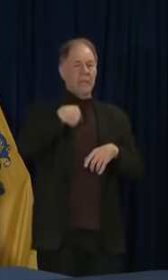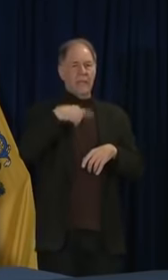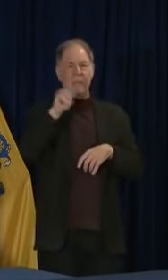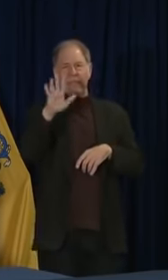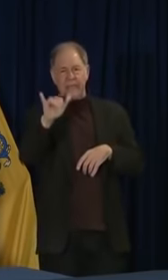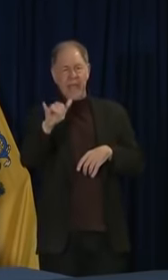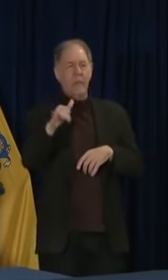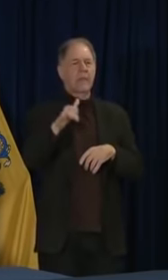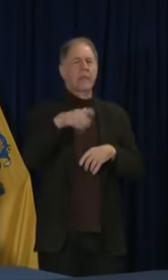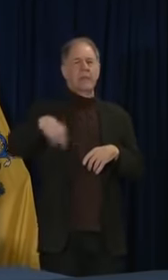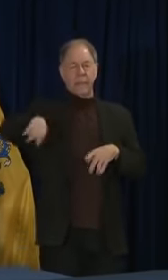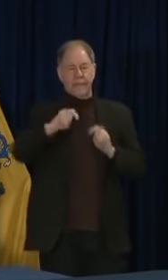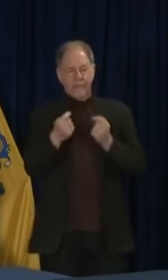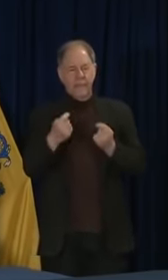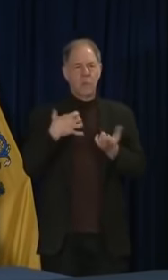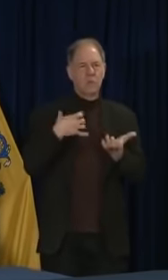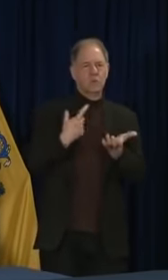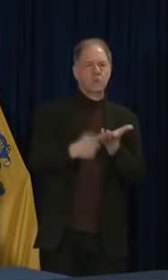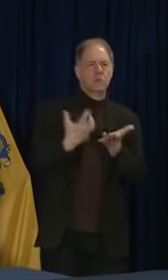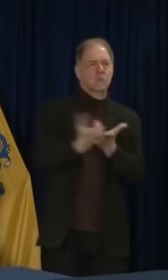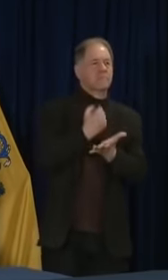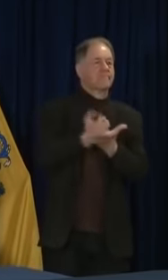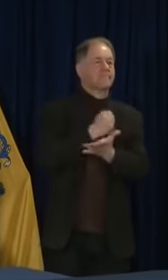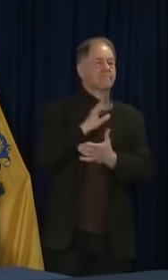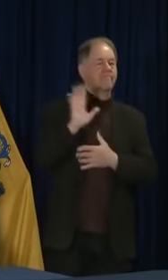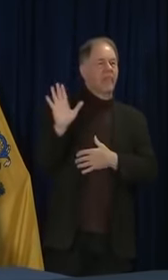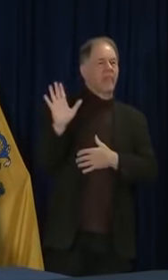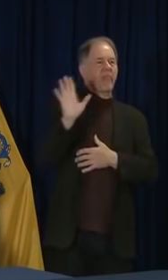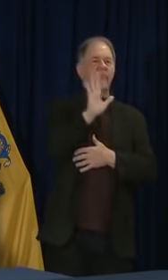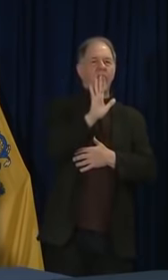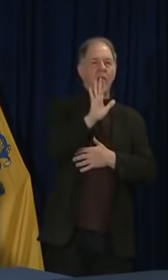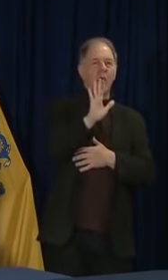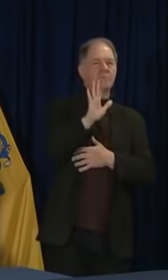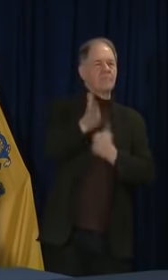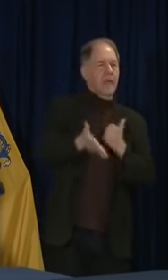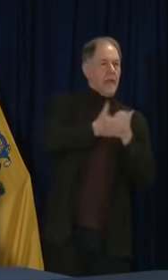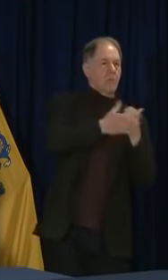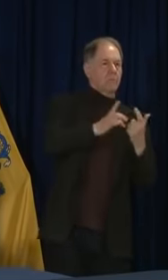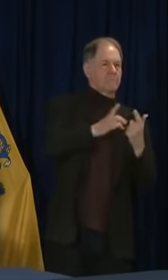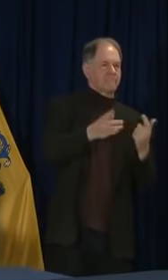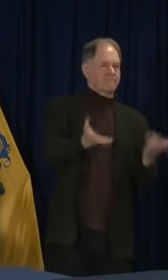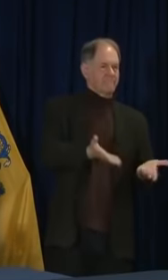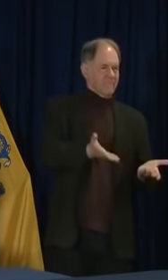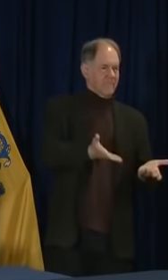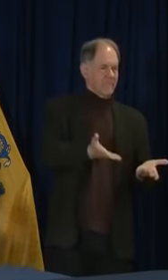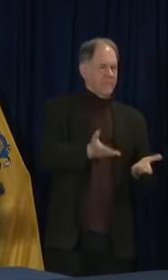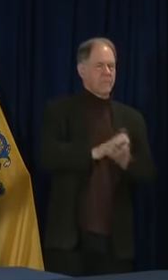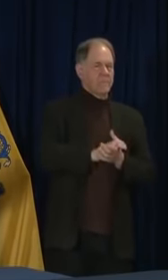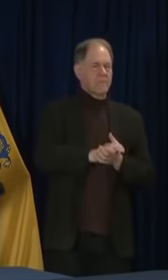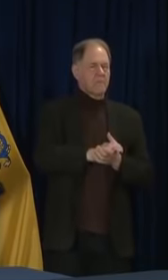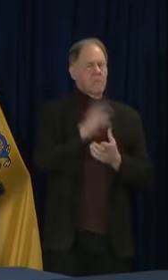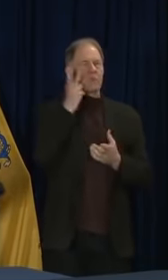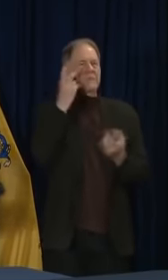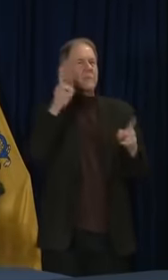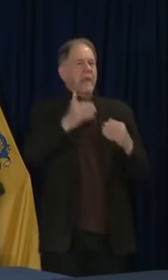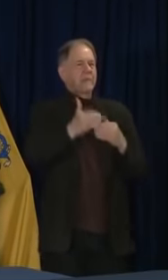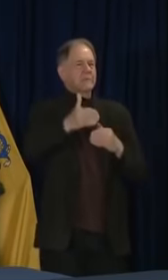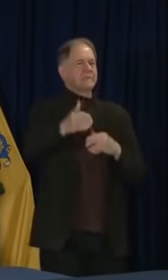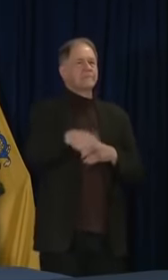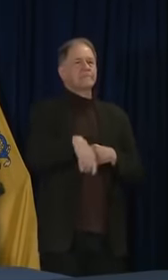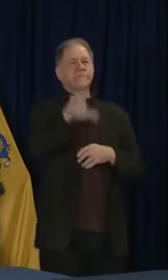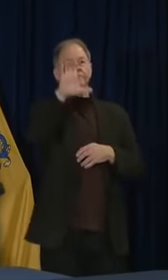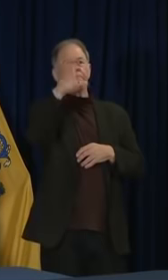speaking a lot about how we can further mobilize their resources to help us here. So that's to be determined. Charlie, I see you back there.